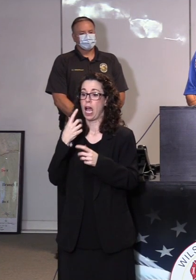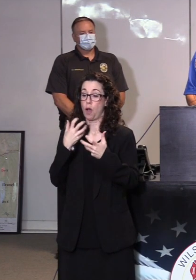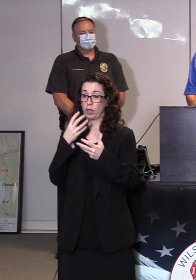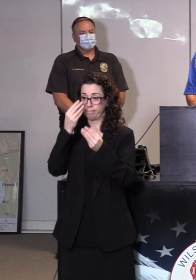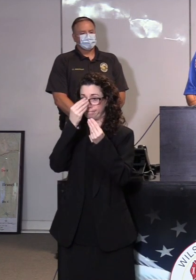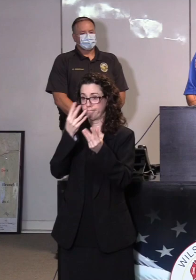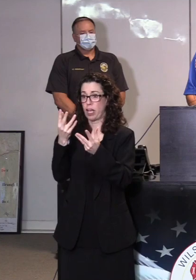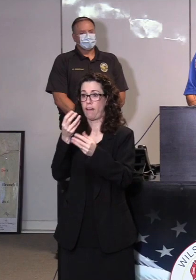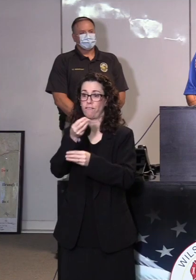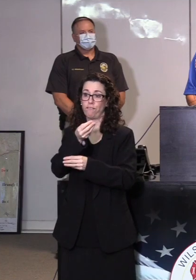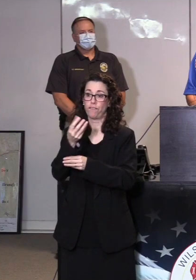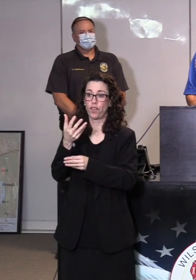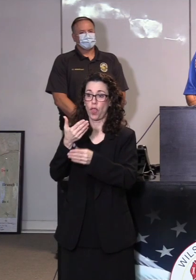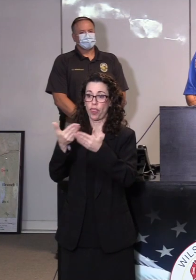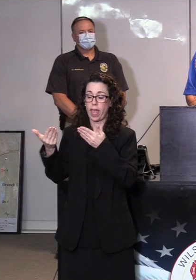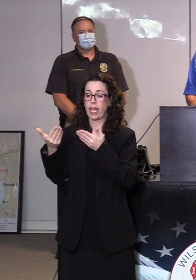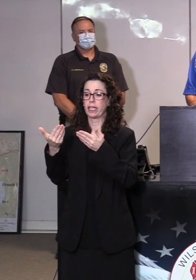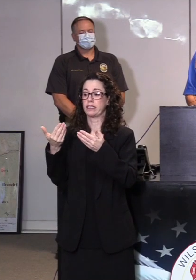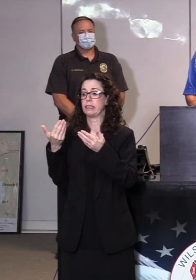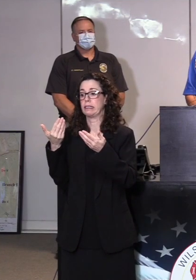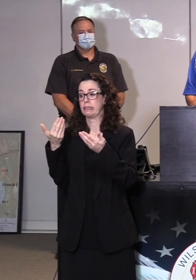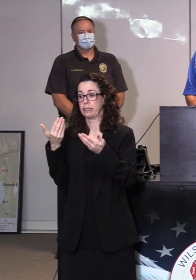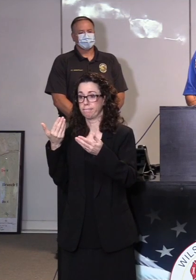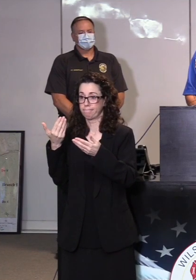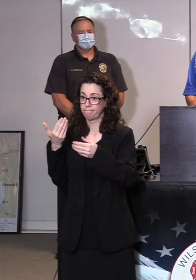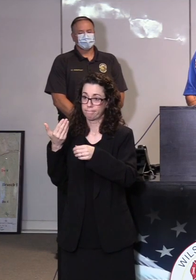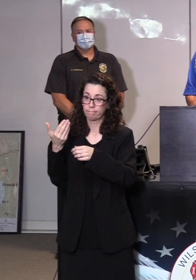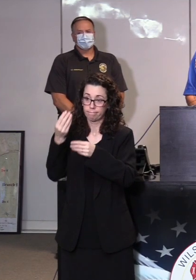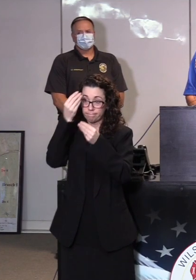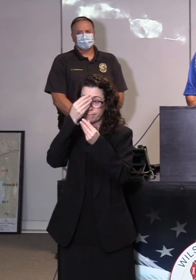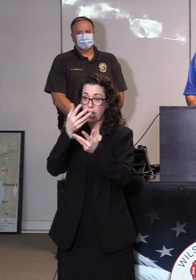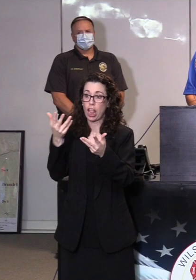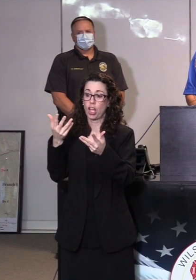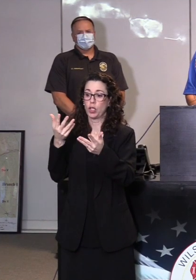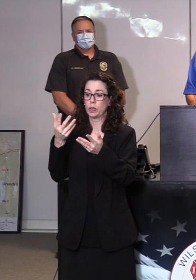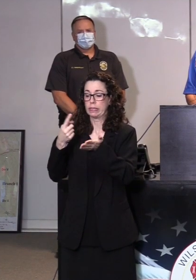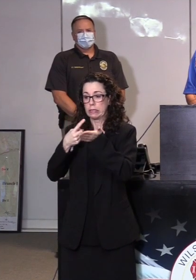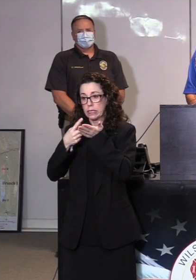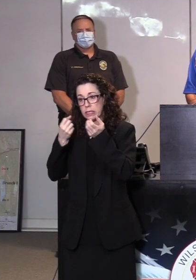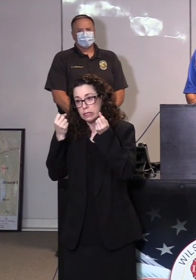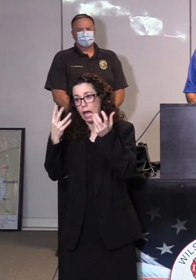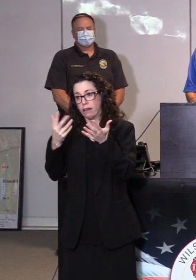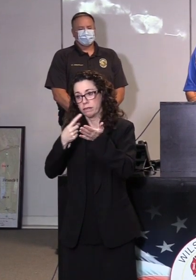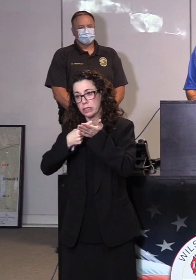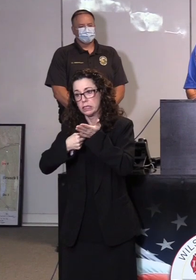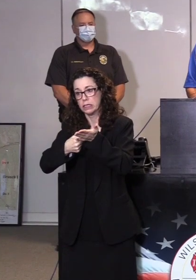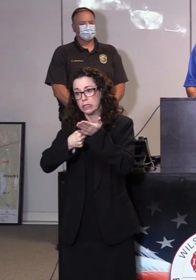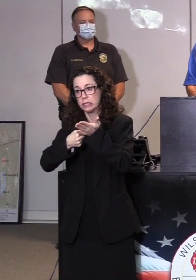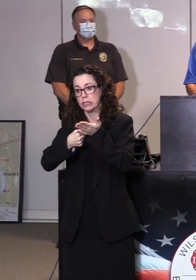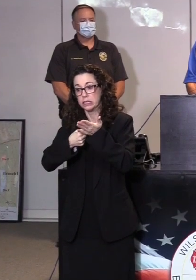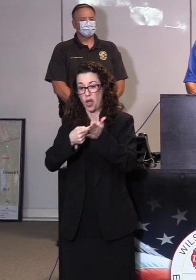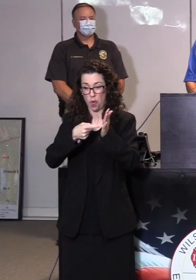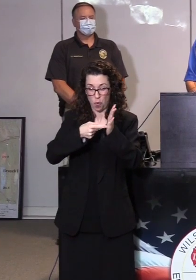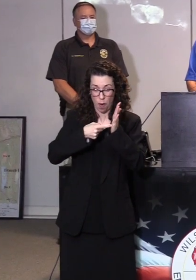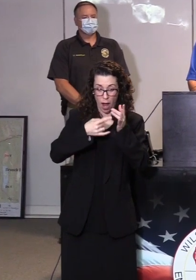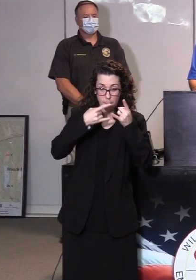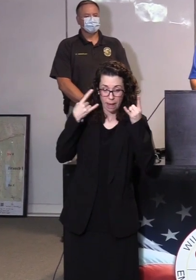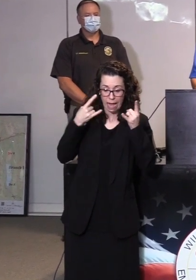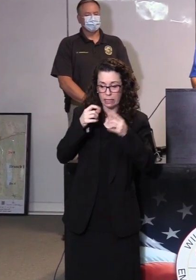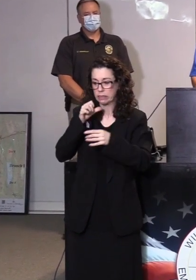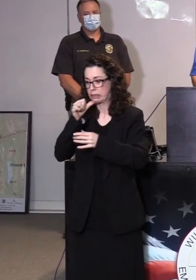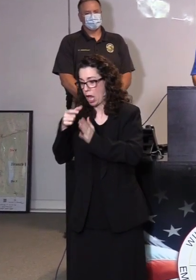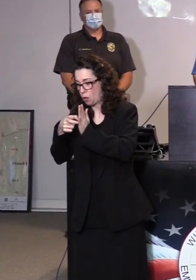say there's been a lot of back and forth about whether to mandate or require the wearing of masks in our county. We've seen